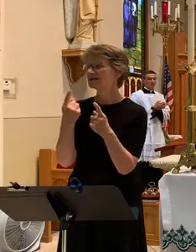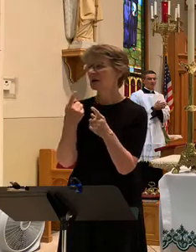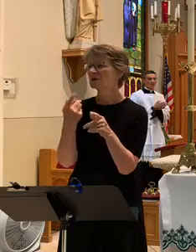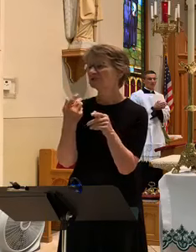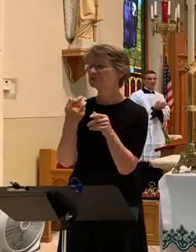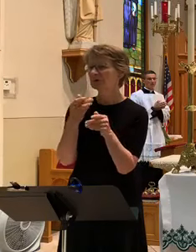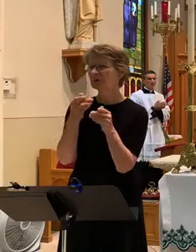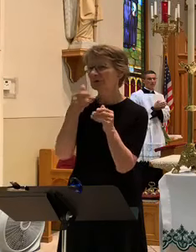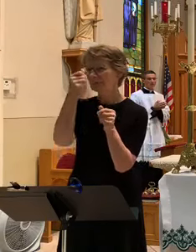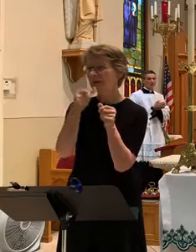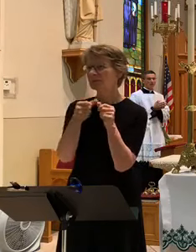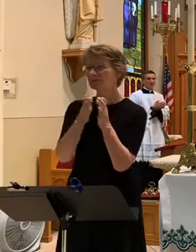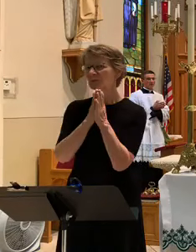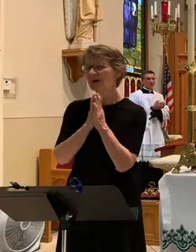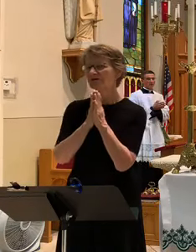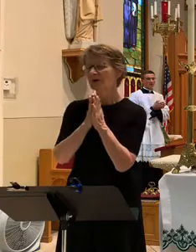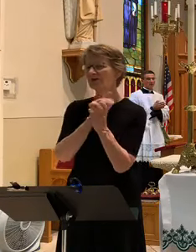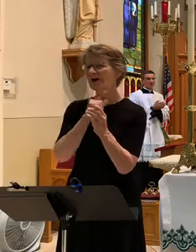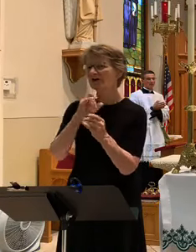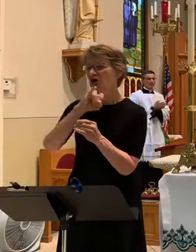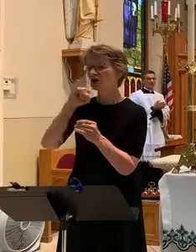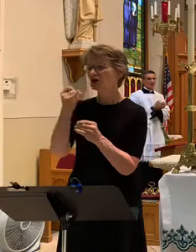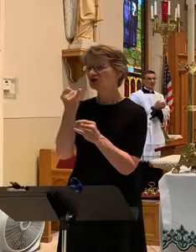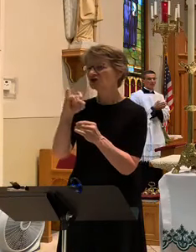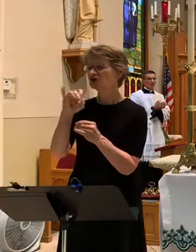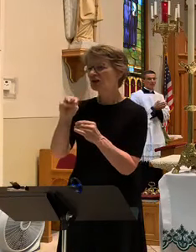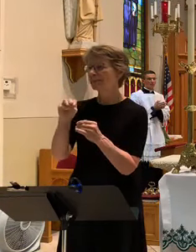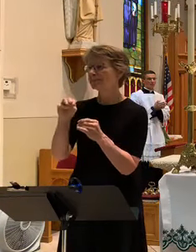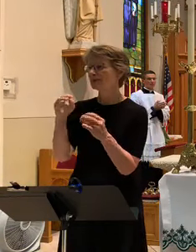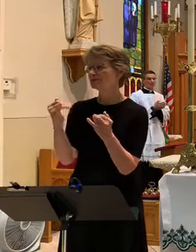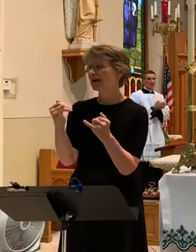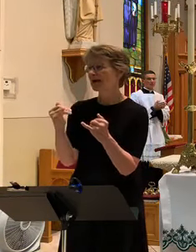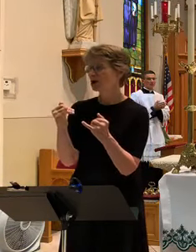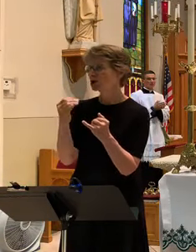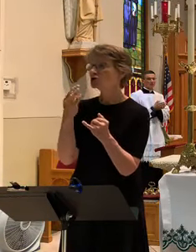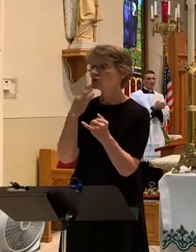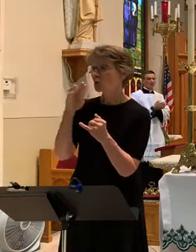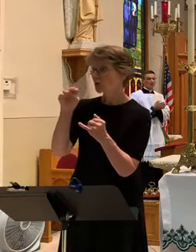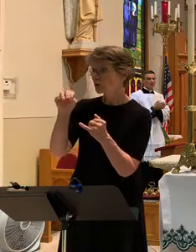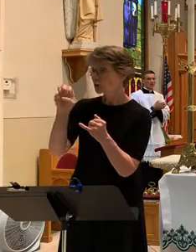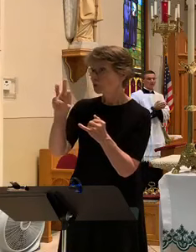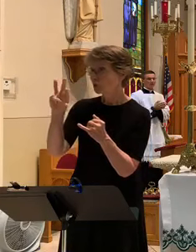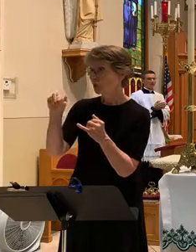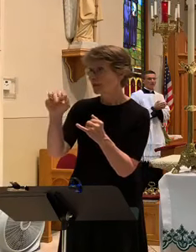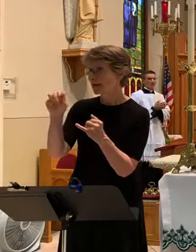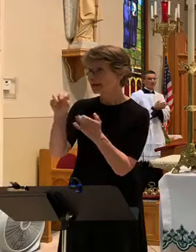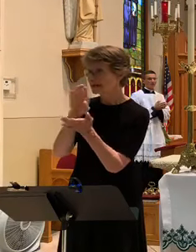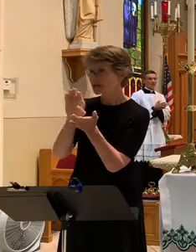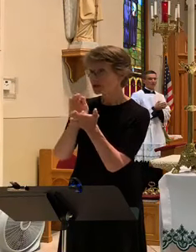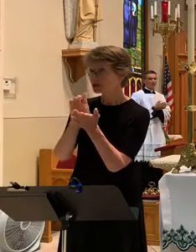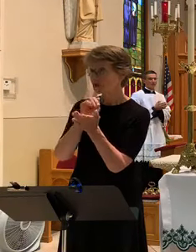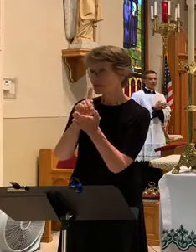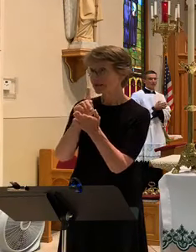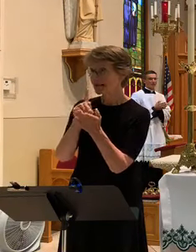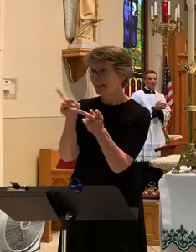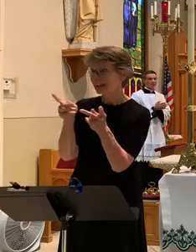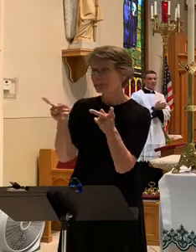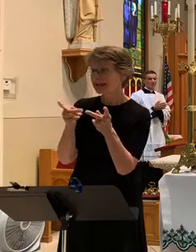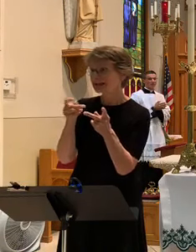keep Father Jim in your prayers that he would continue to do. You know, the Newman Centers are really places of